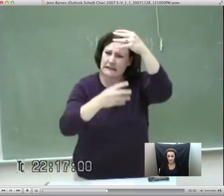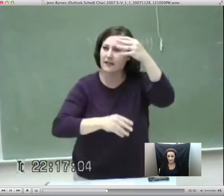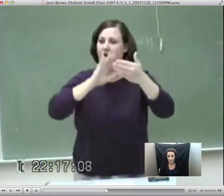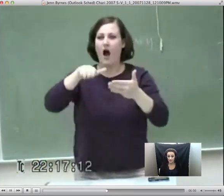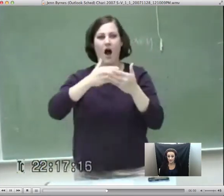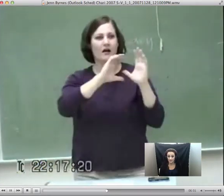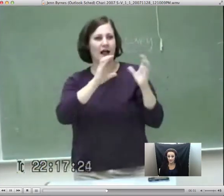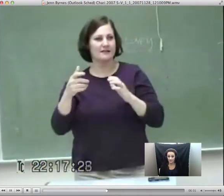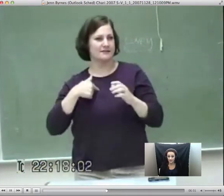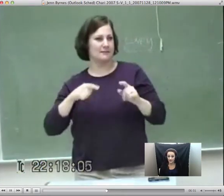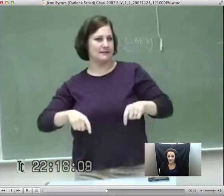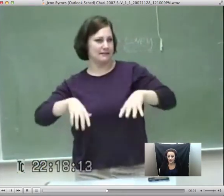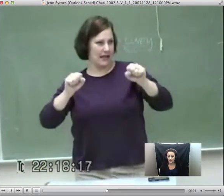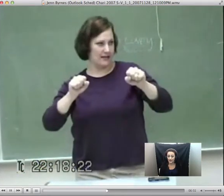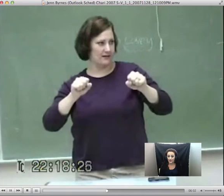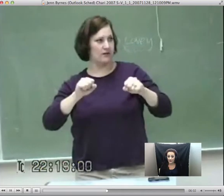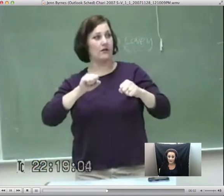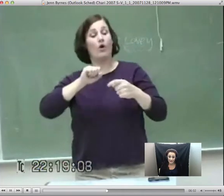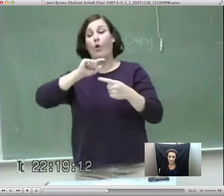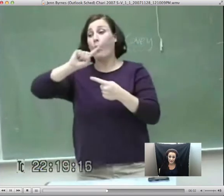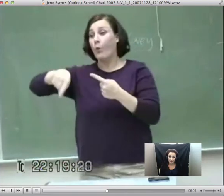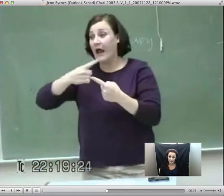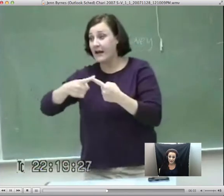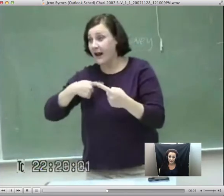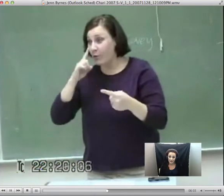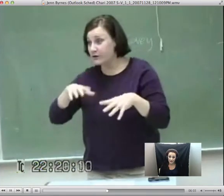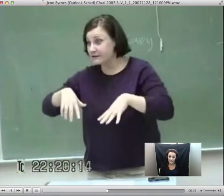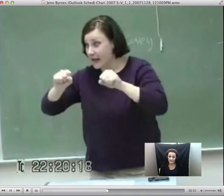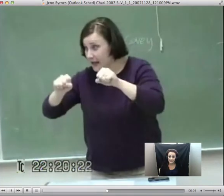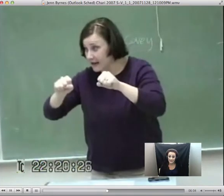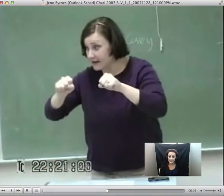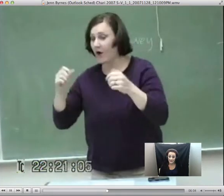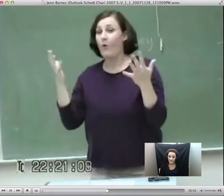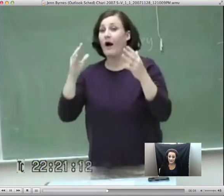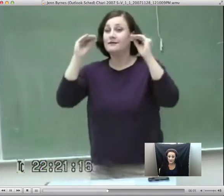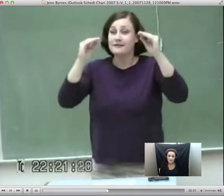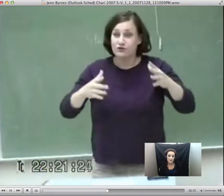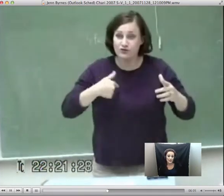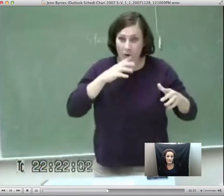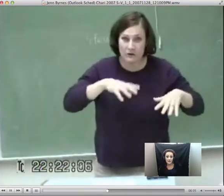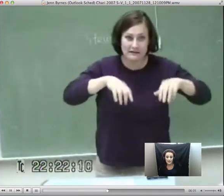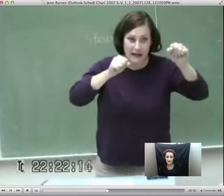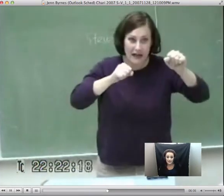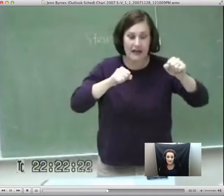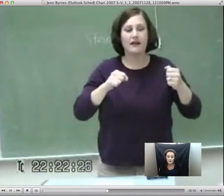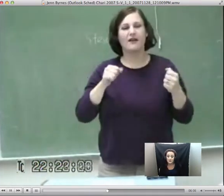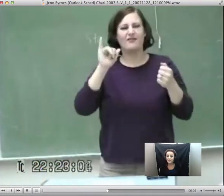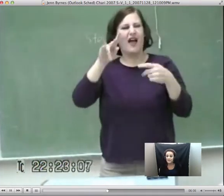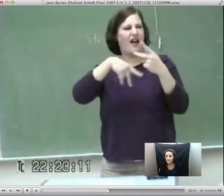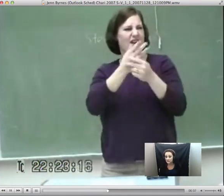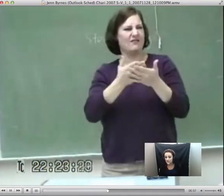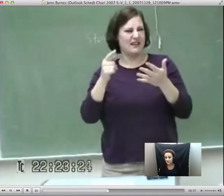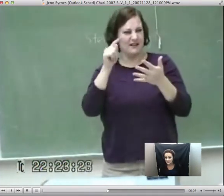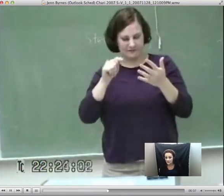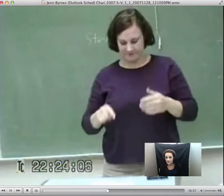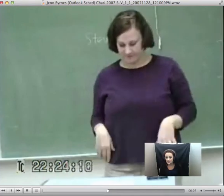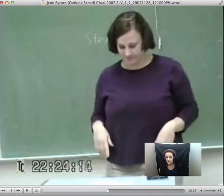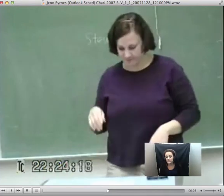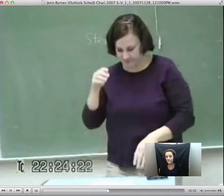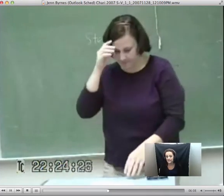school. And all the things below that are all the classes that I'm taking, such as when I will take it, who my teacher's name is, those kinds of